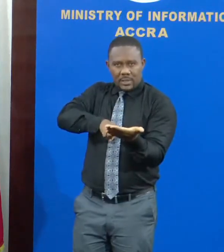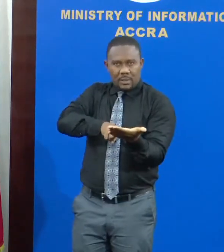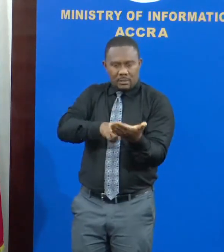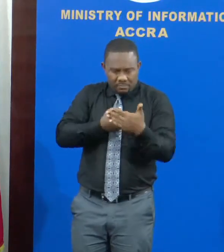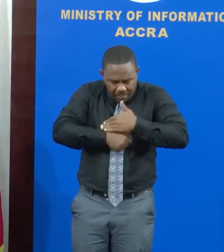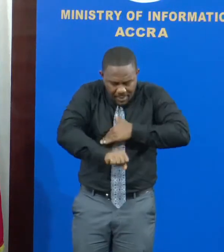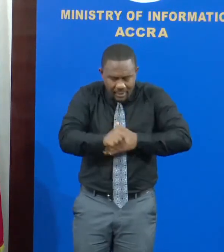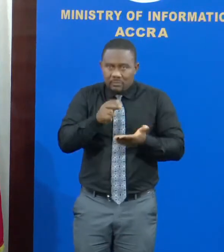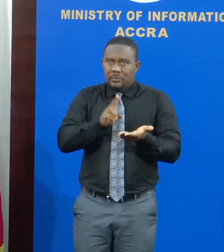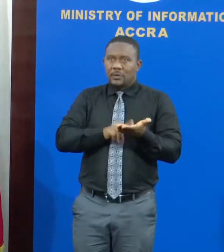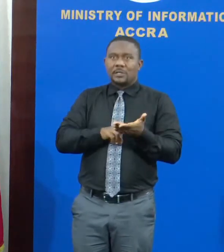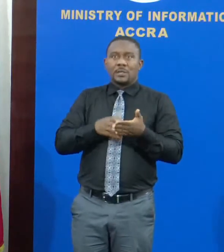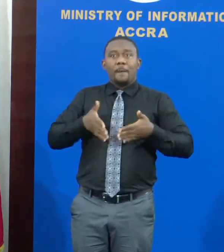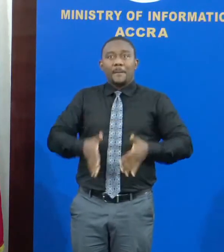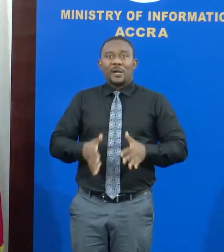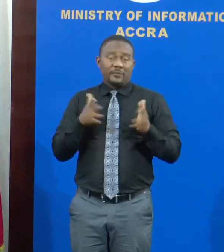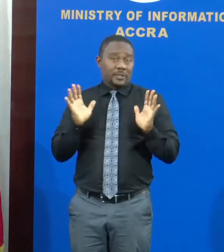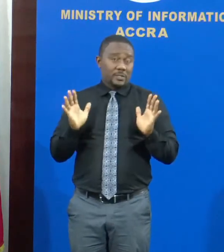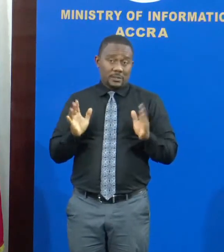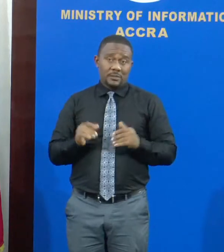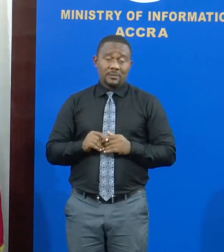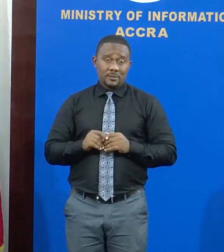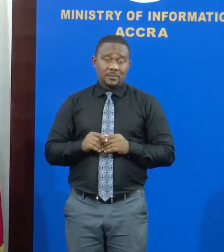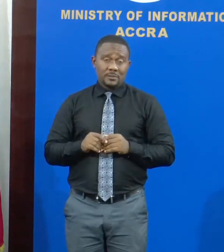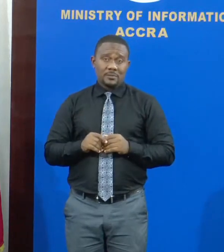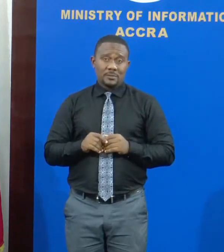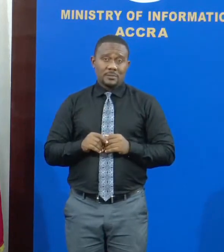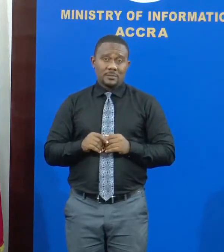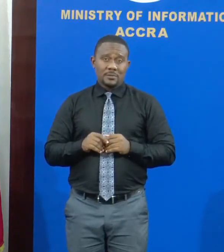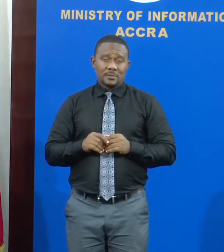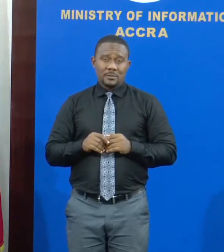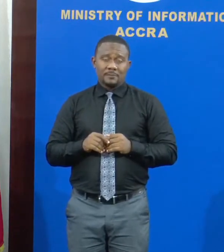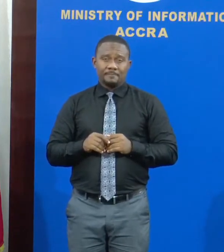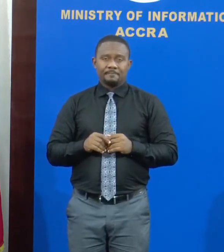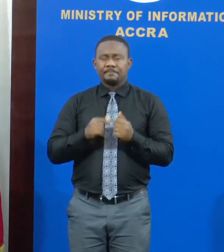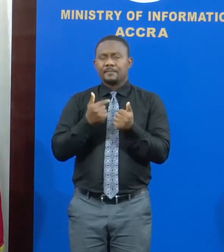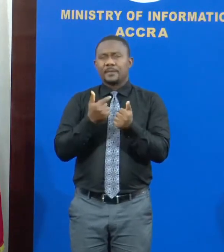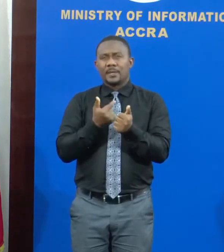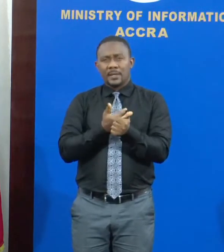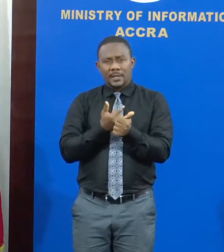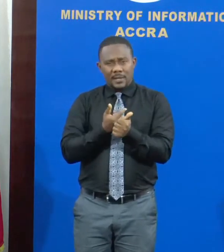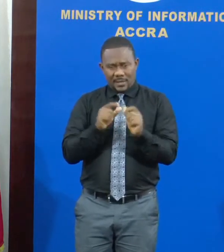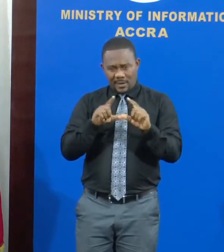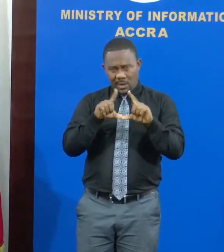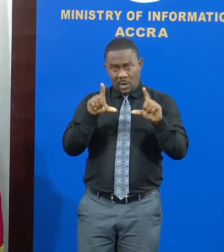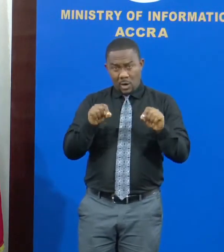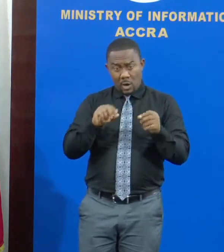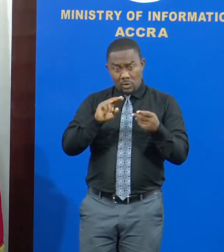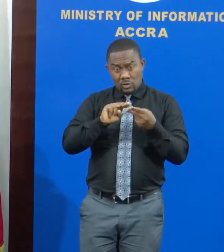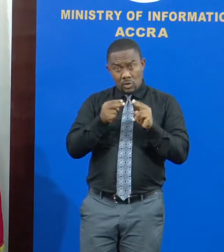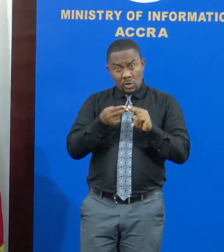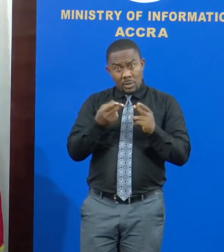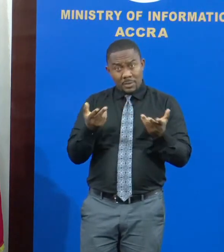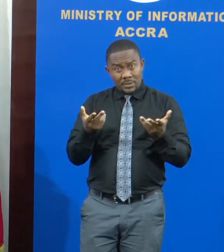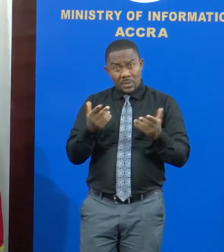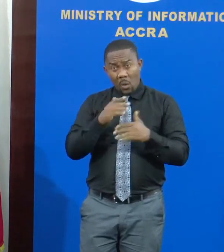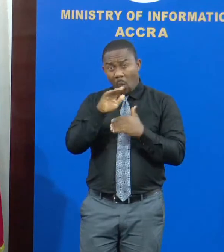Now, we are going to have the Ghana card numbers of all the beneficiaries that you